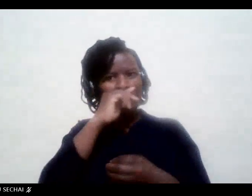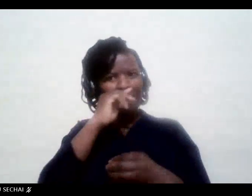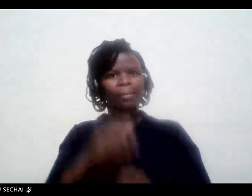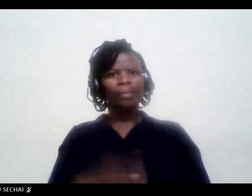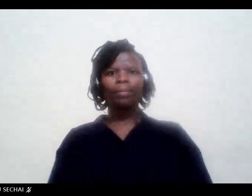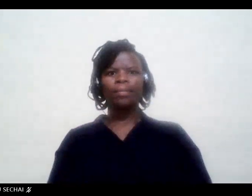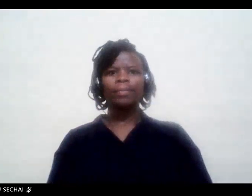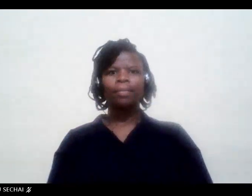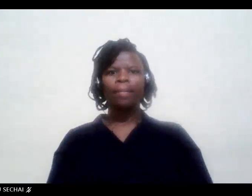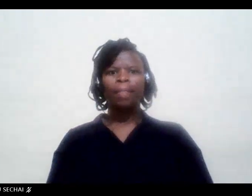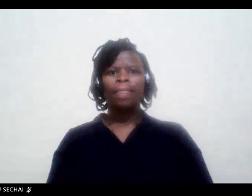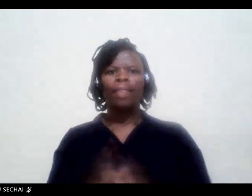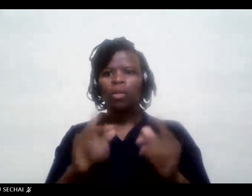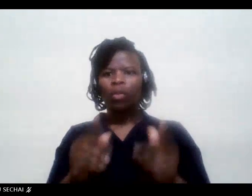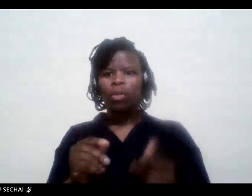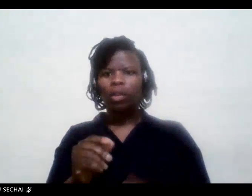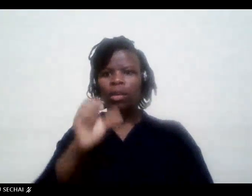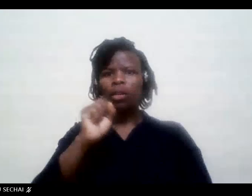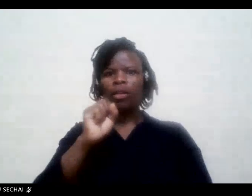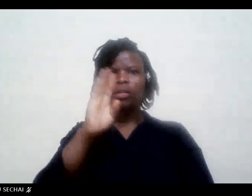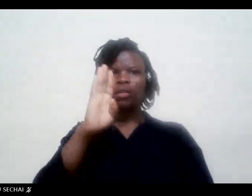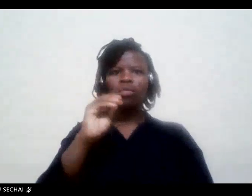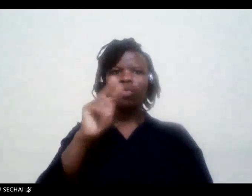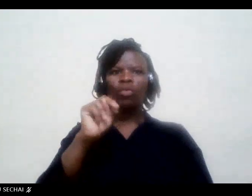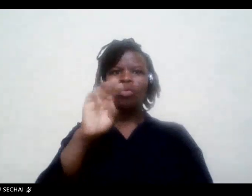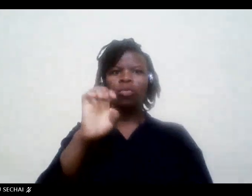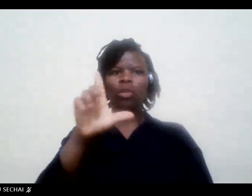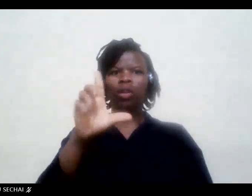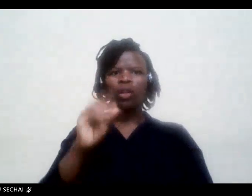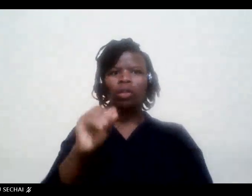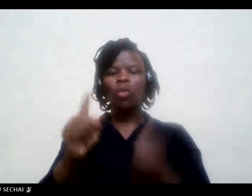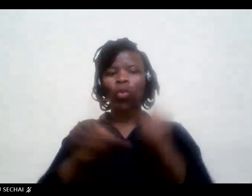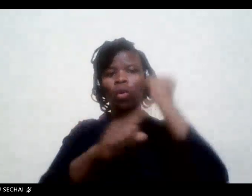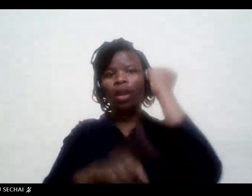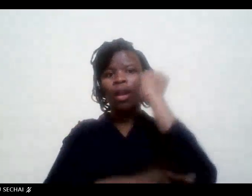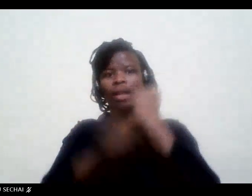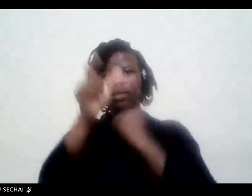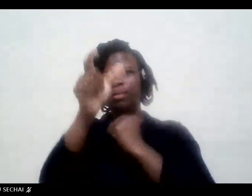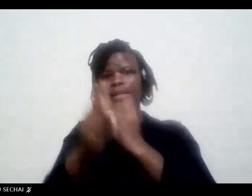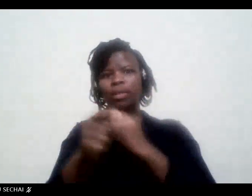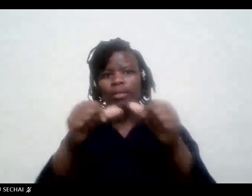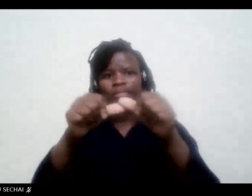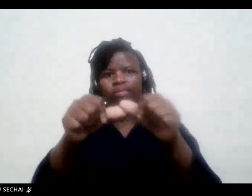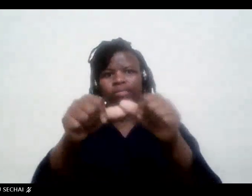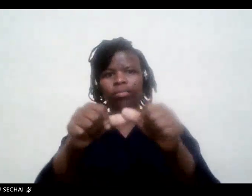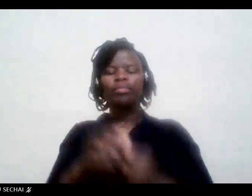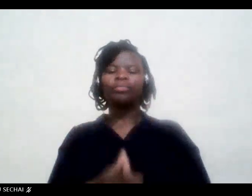let's take Sibonelo as the last person, then we end off because we are 1 minute out. Sibonelo, please go ahead.